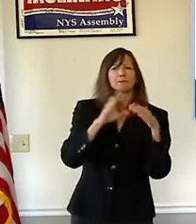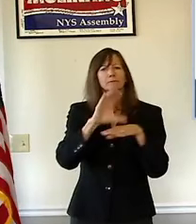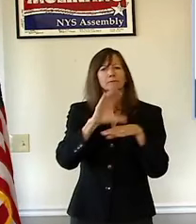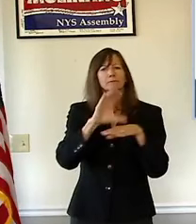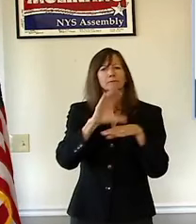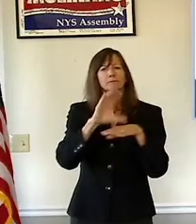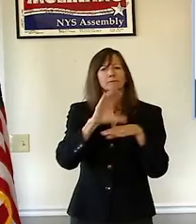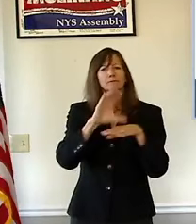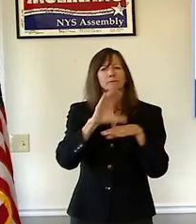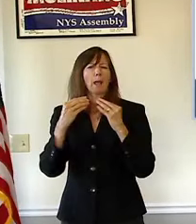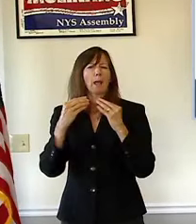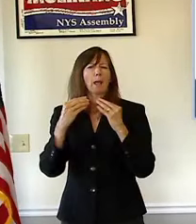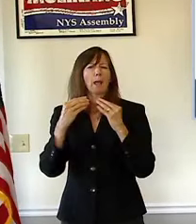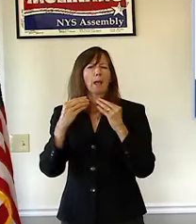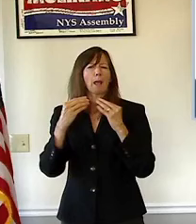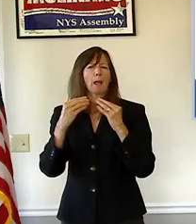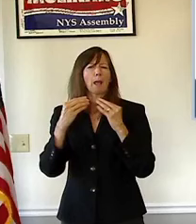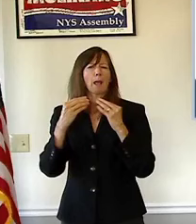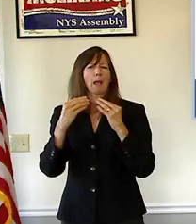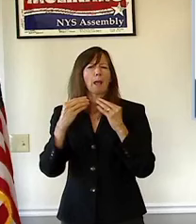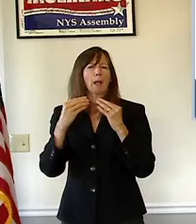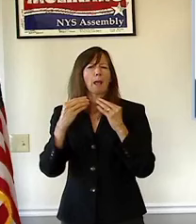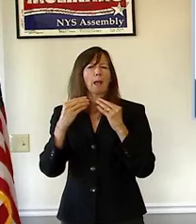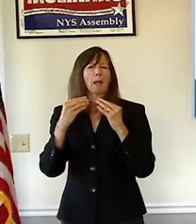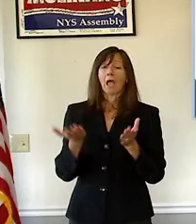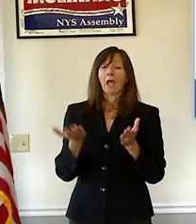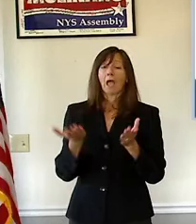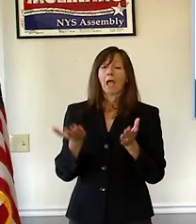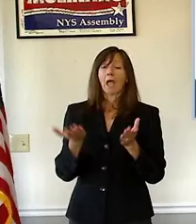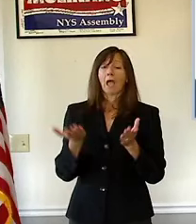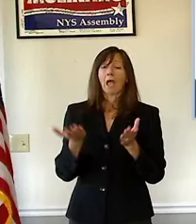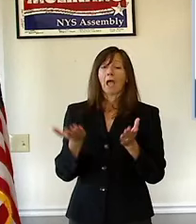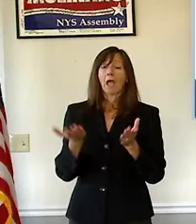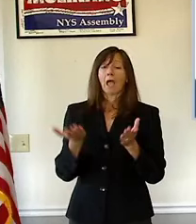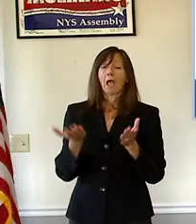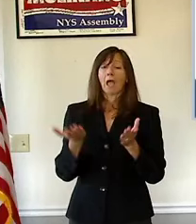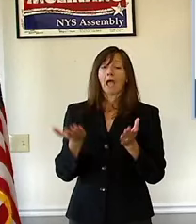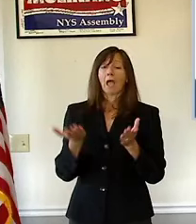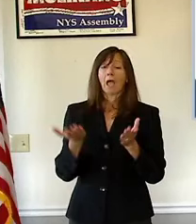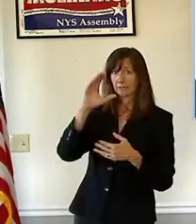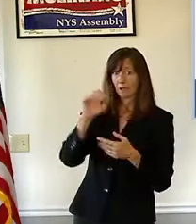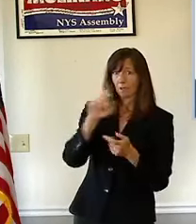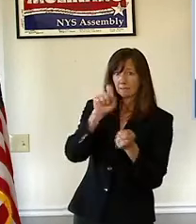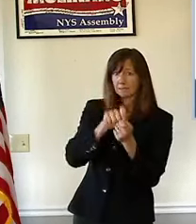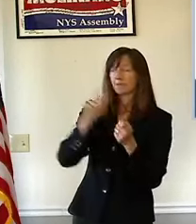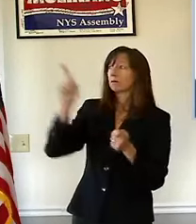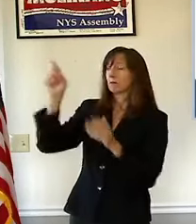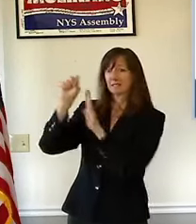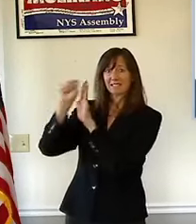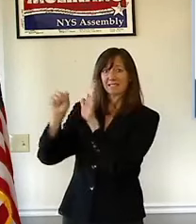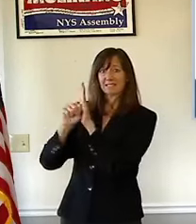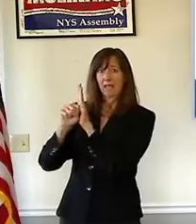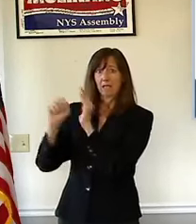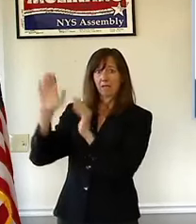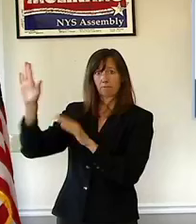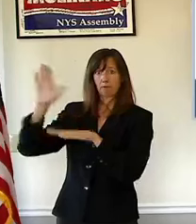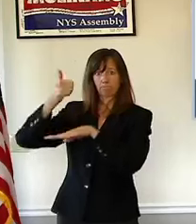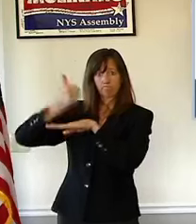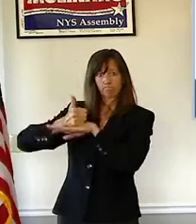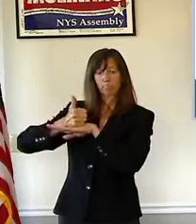again, all of these are state restrictions, none are county specific. The houses of worship by the state of New York